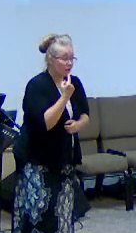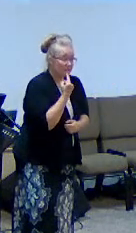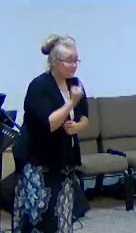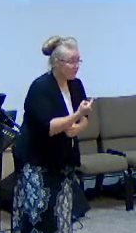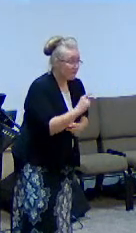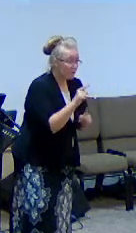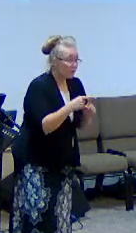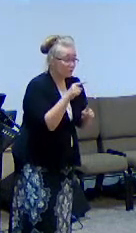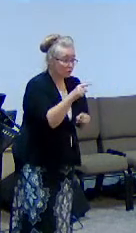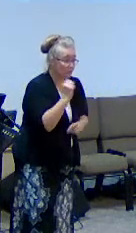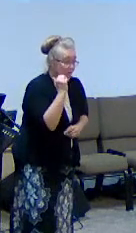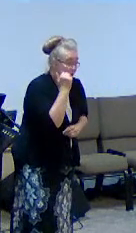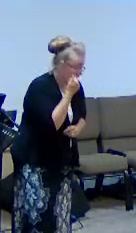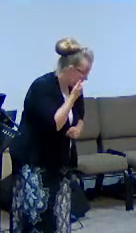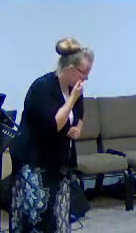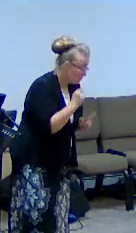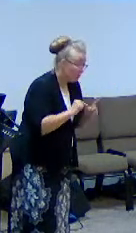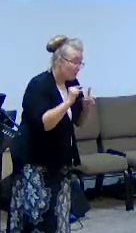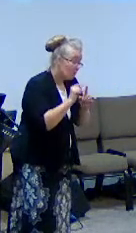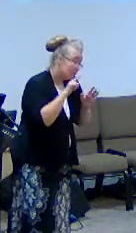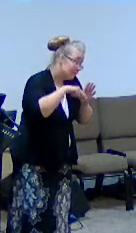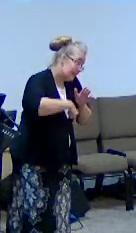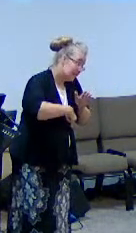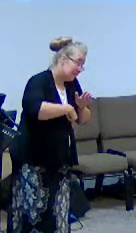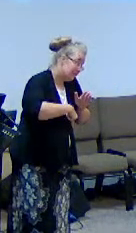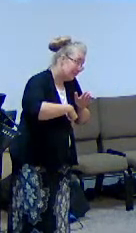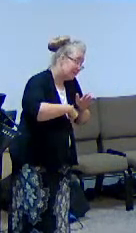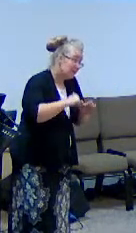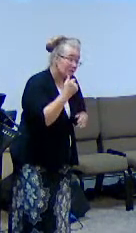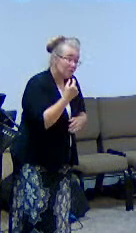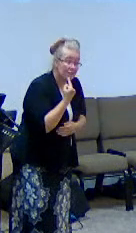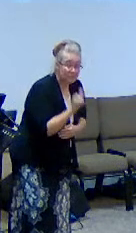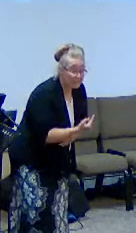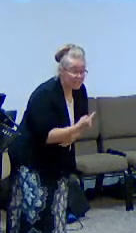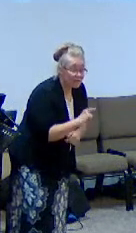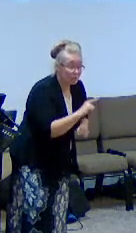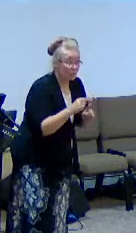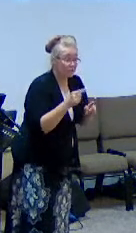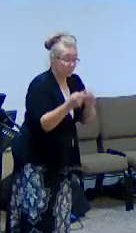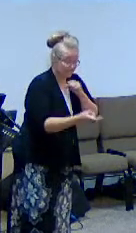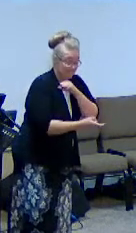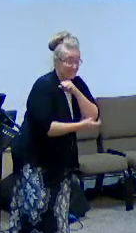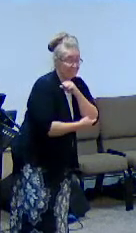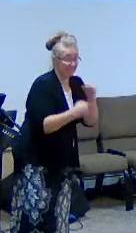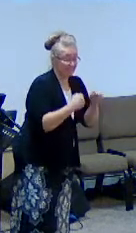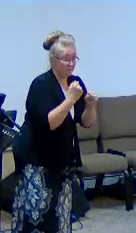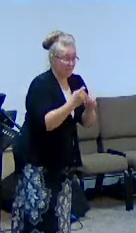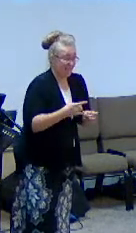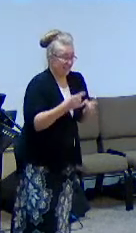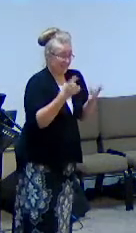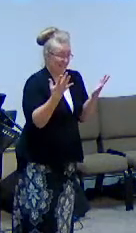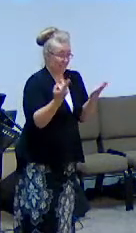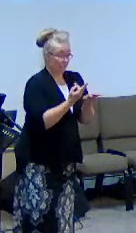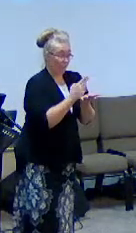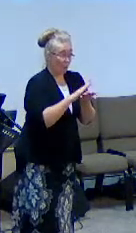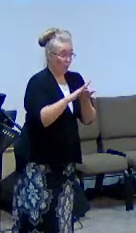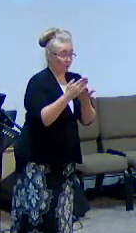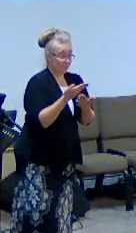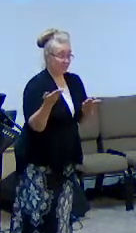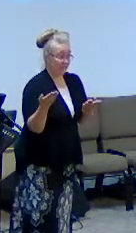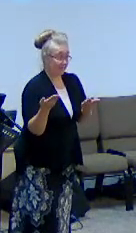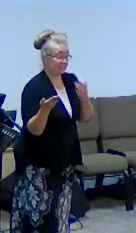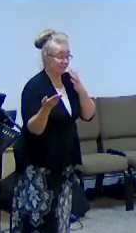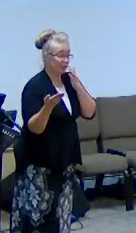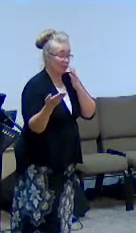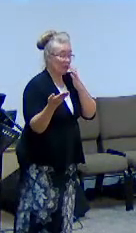would be ashamed of your words later, Proverbs 8:8. Don't open your mouth when you're tempted to make light of holy things,